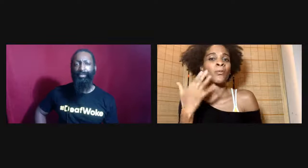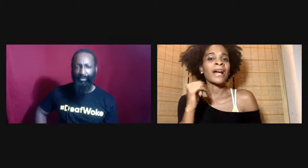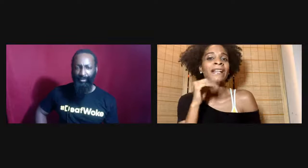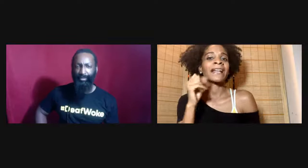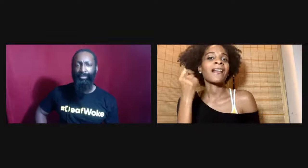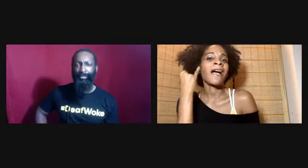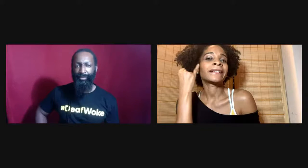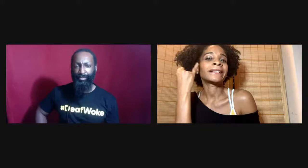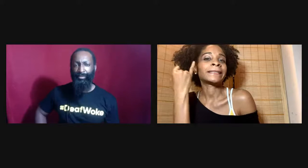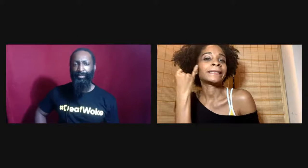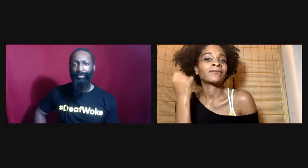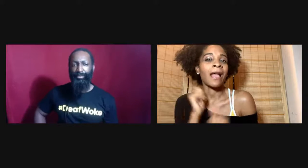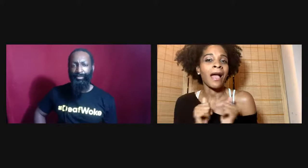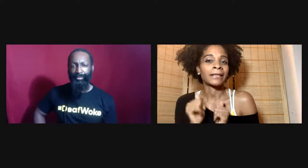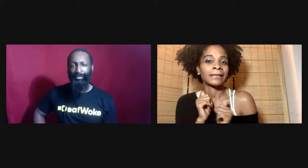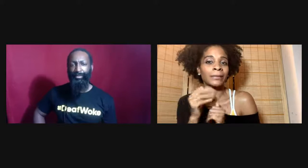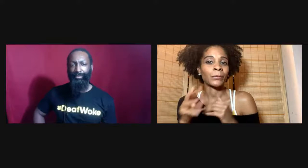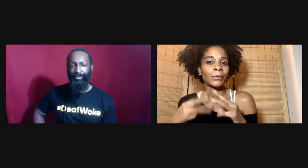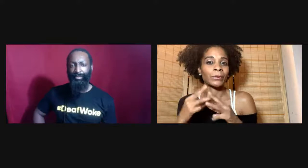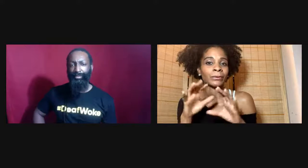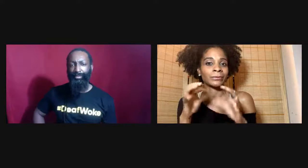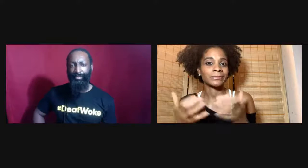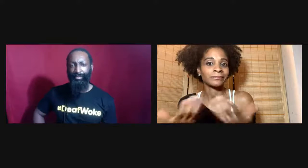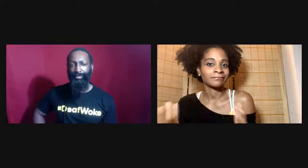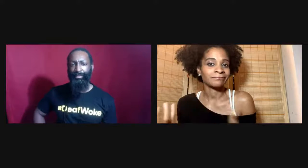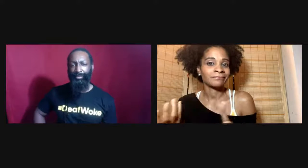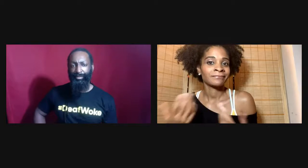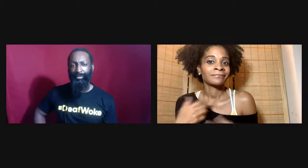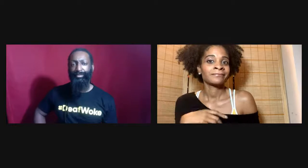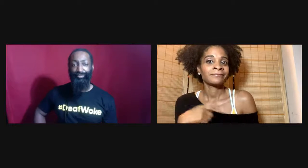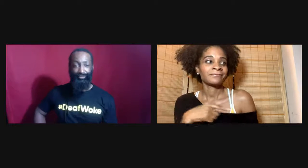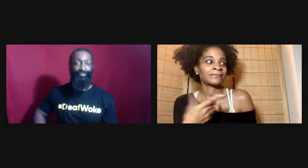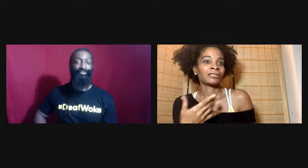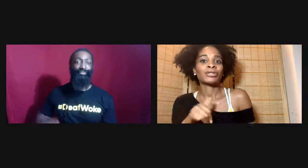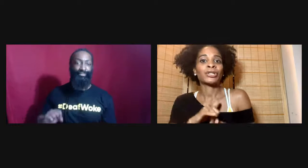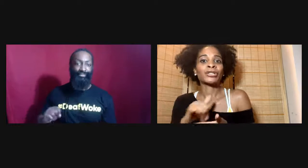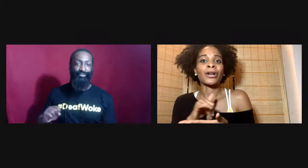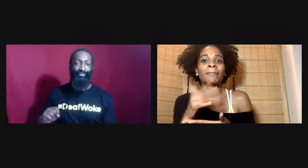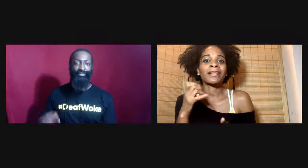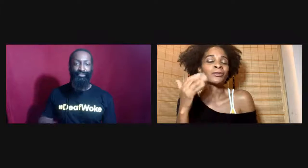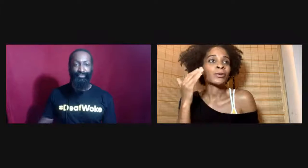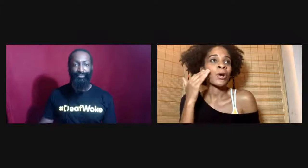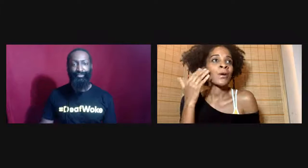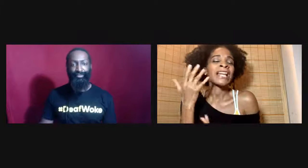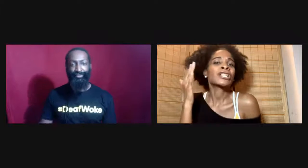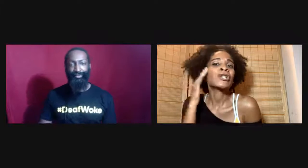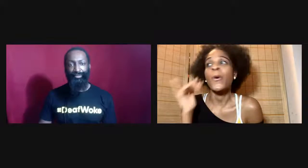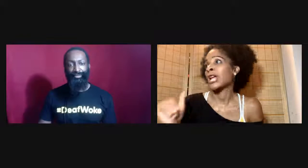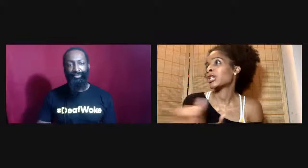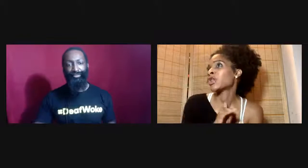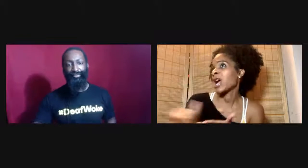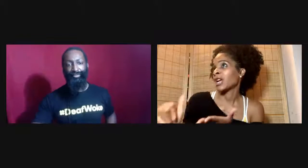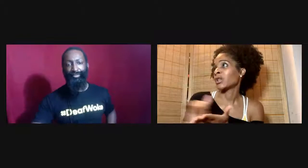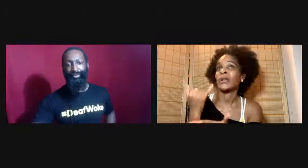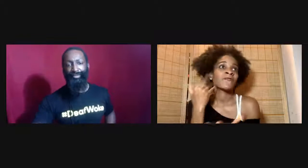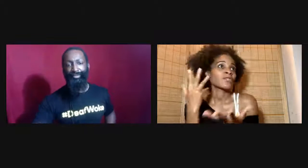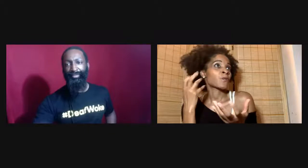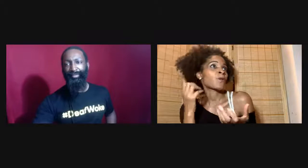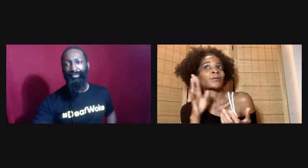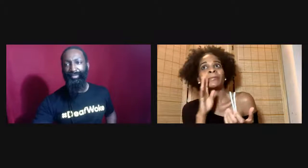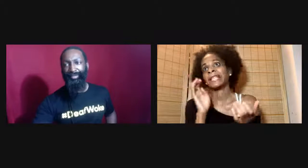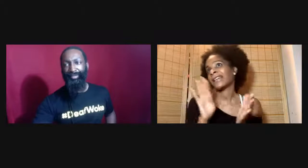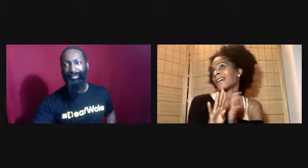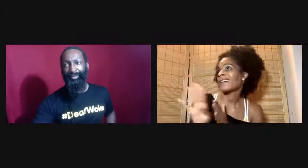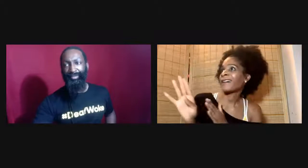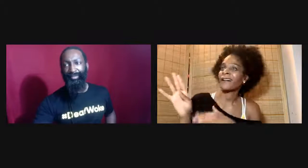some opportunities in theater and acting. And so I started to immerse myself in that world. And you know, New York. I